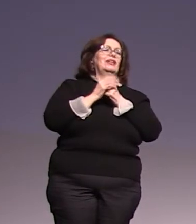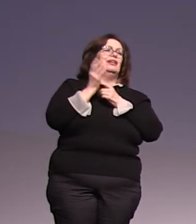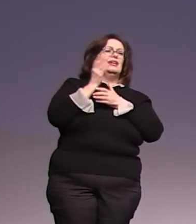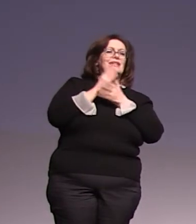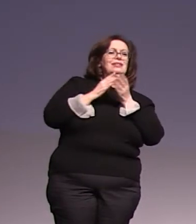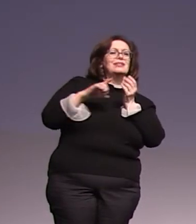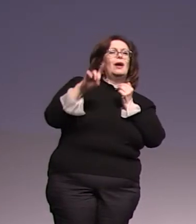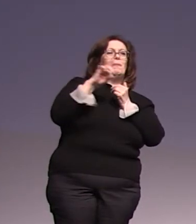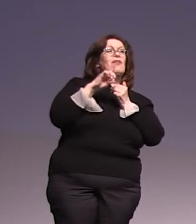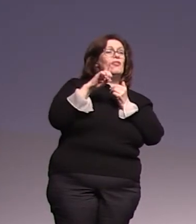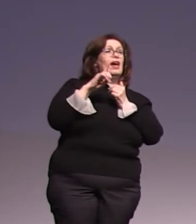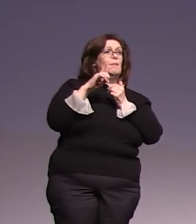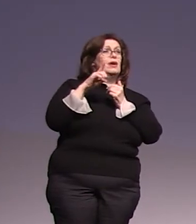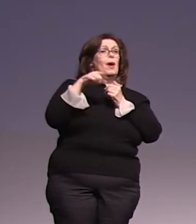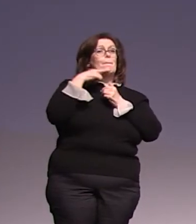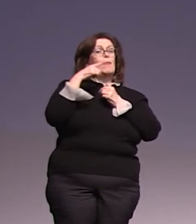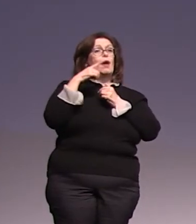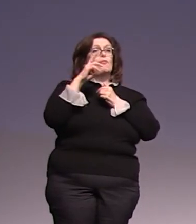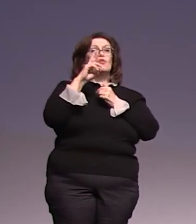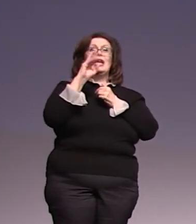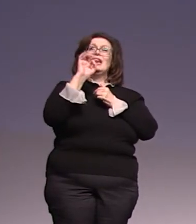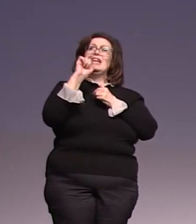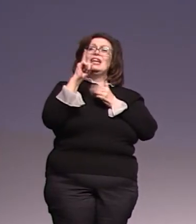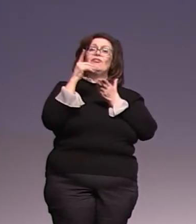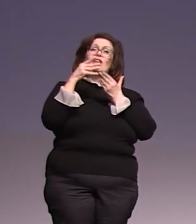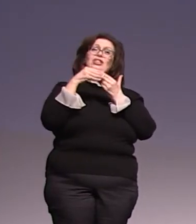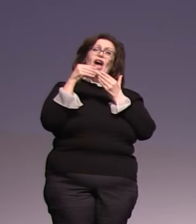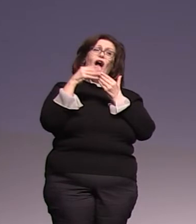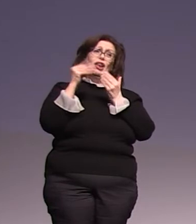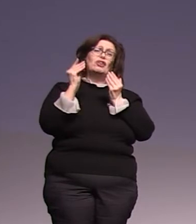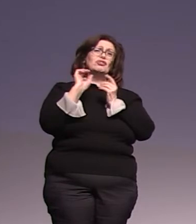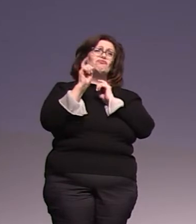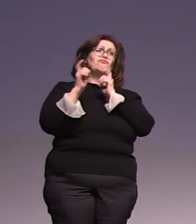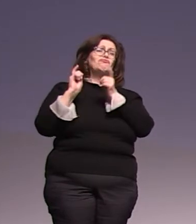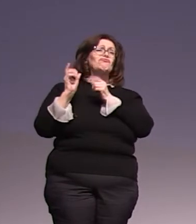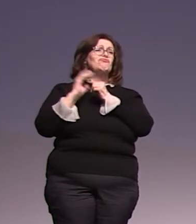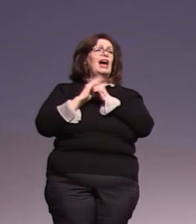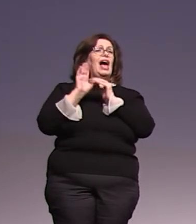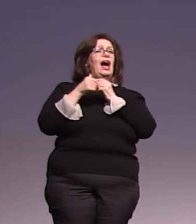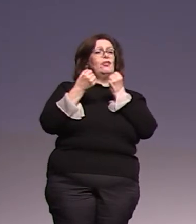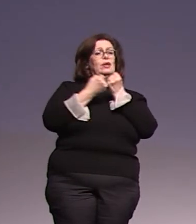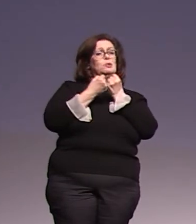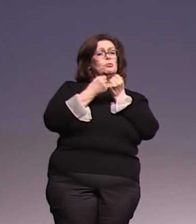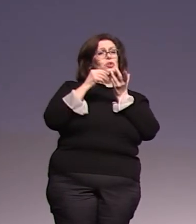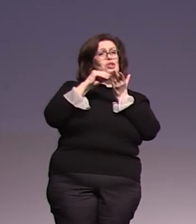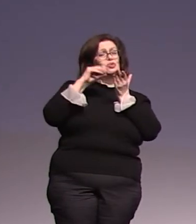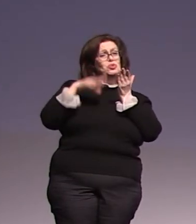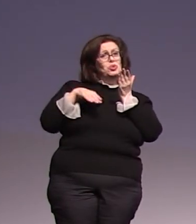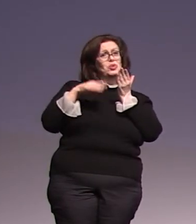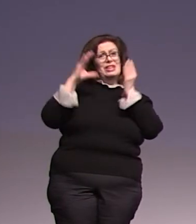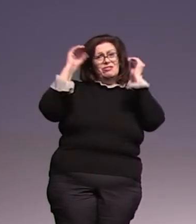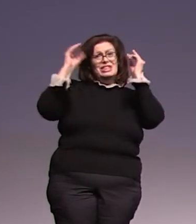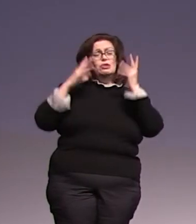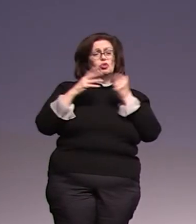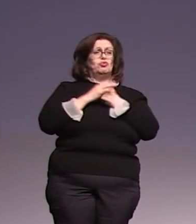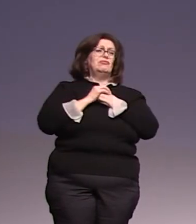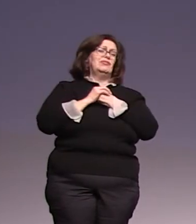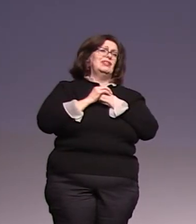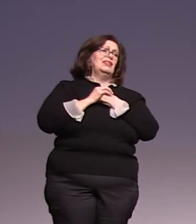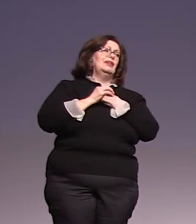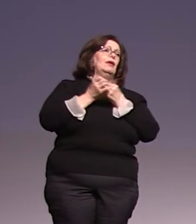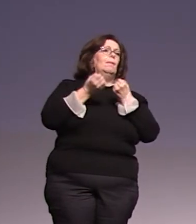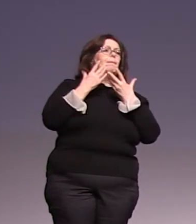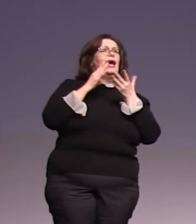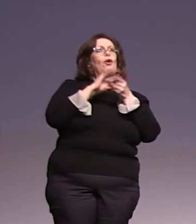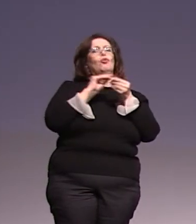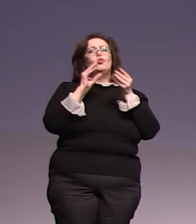federal relief dollars, and the innovative ways that they are thinking differently about how they can support their students. There are a lot of really good stories